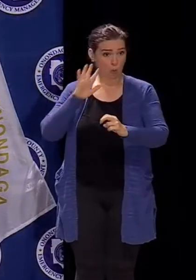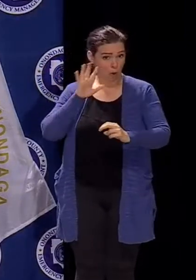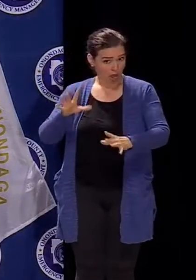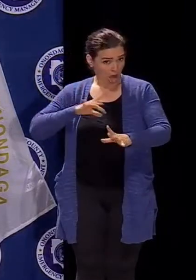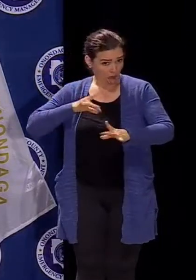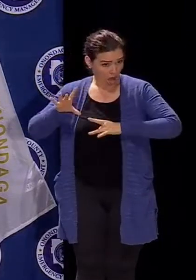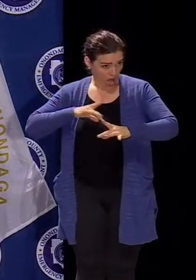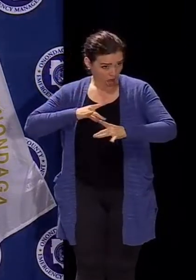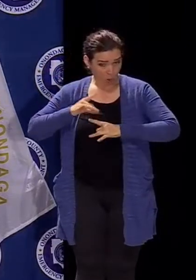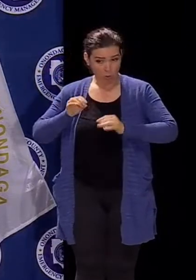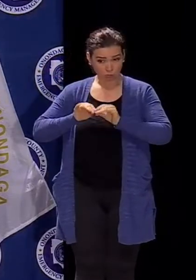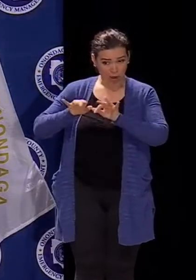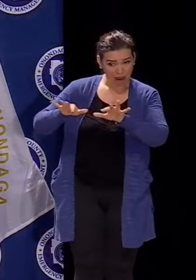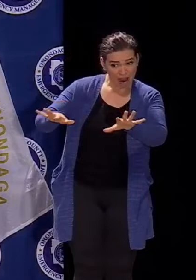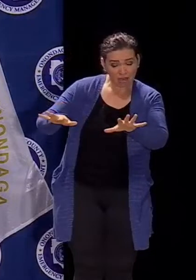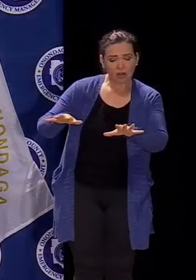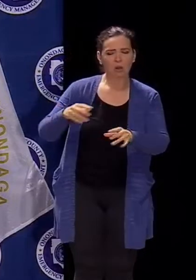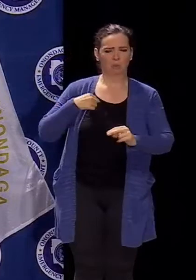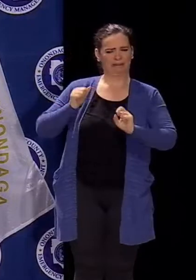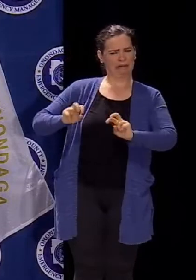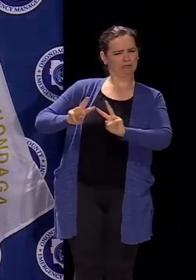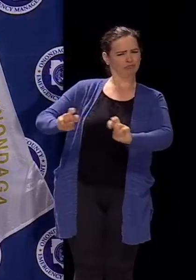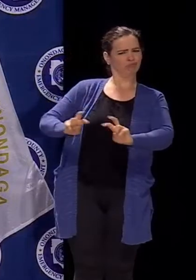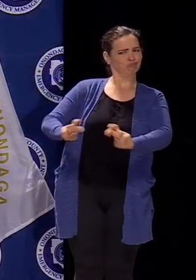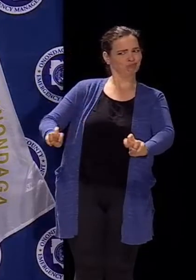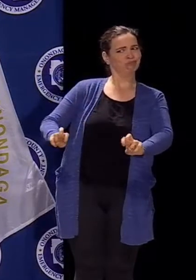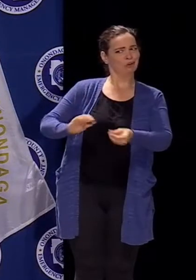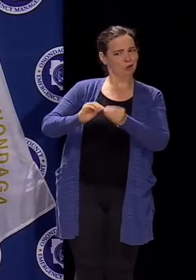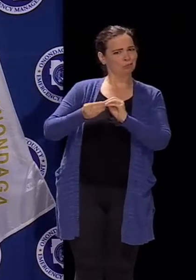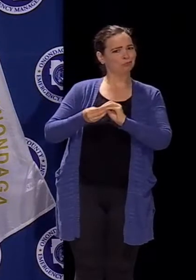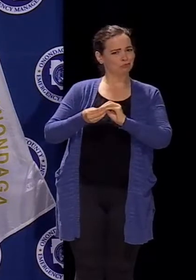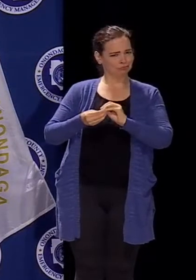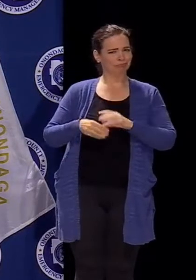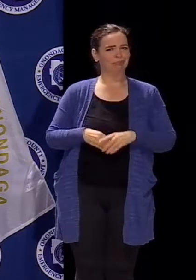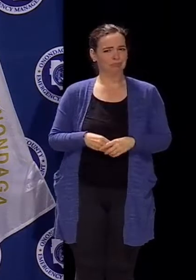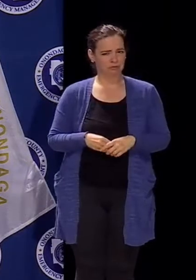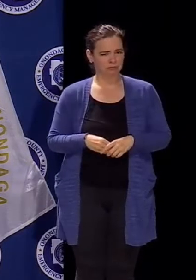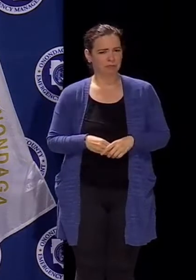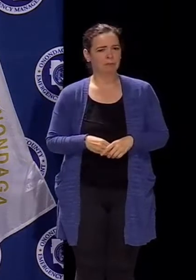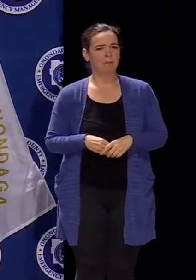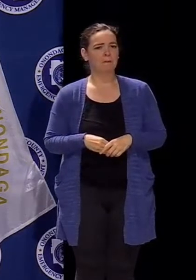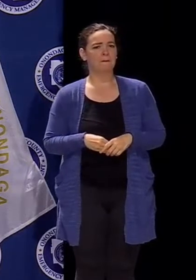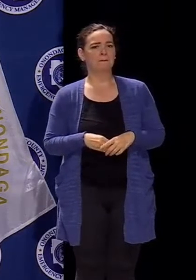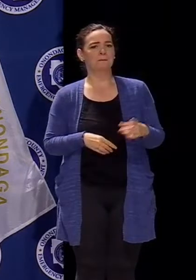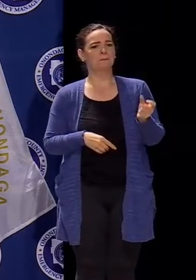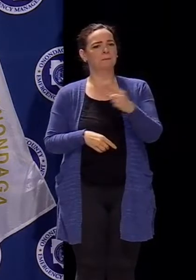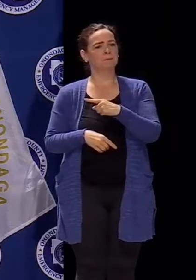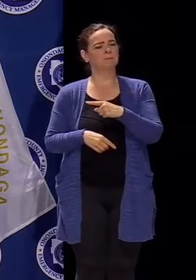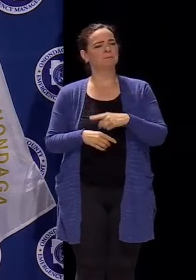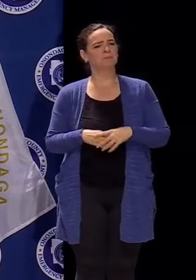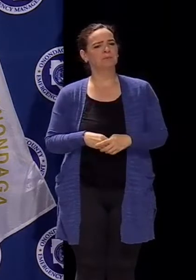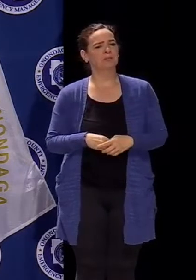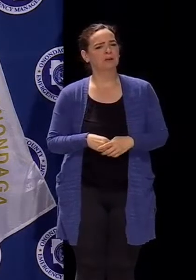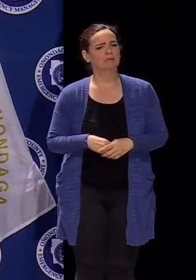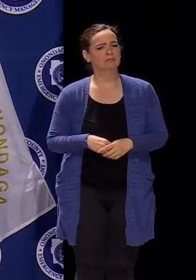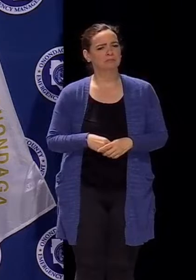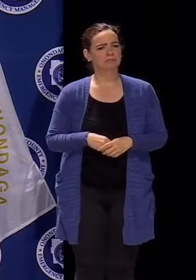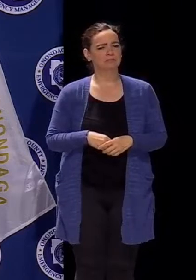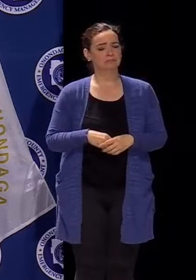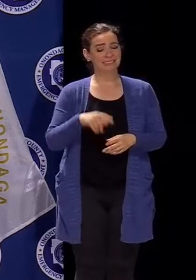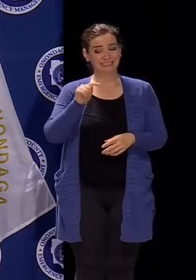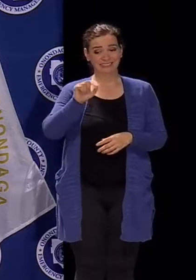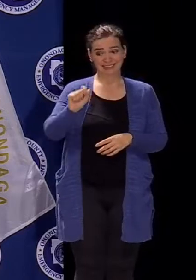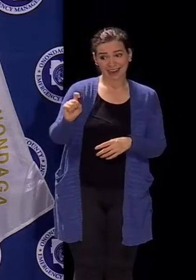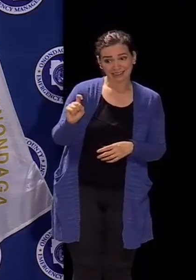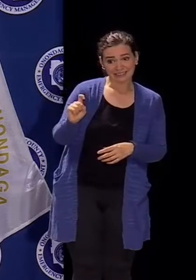Ryan, when you talked about the sales tax numbers, does that include room occupancy tax revenues? No, room occupancy tax is an absolute